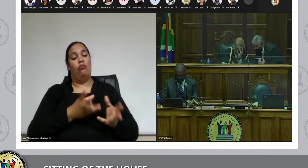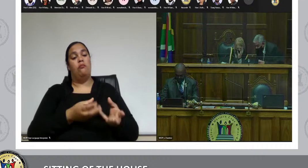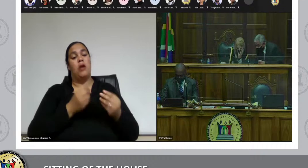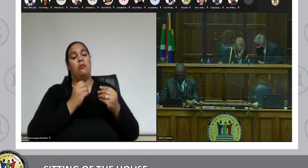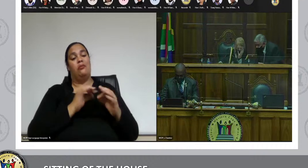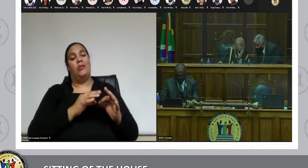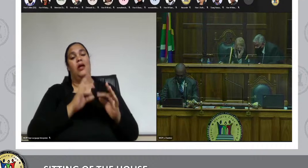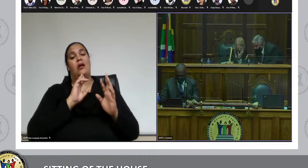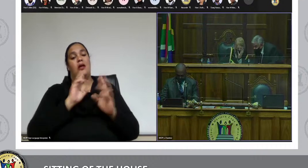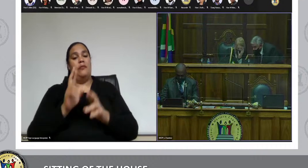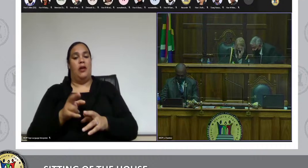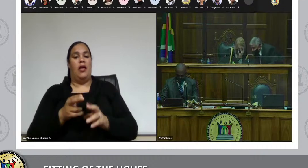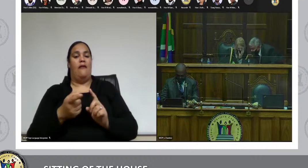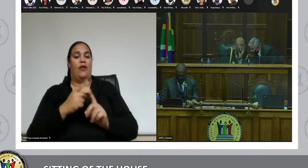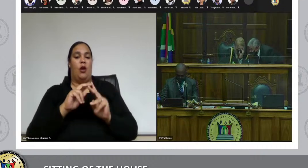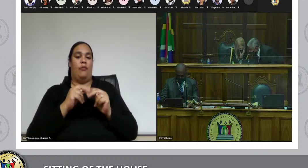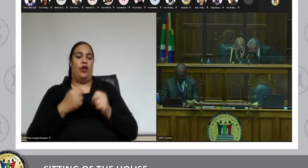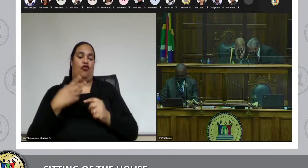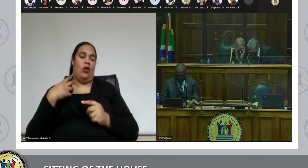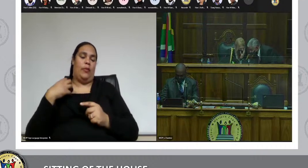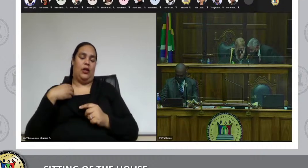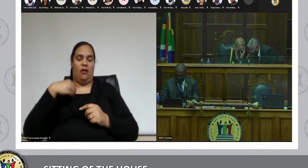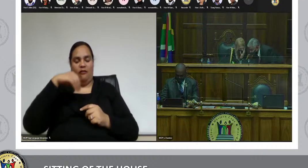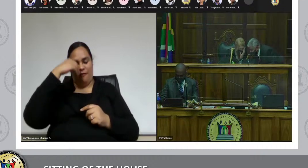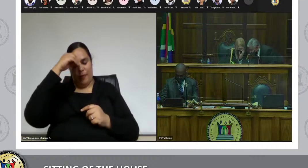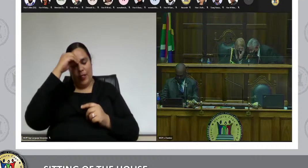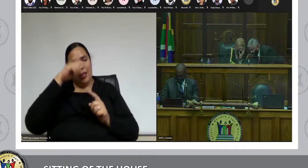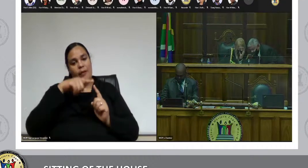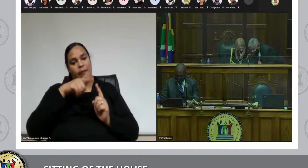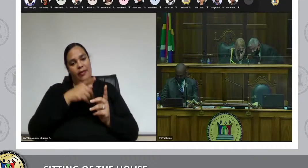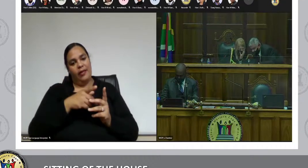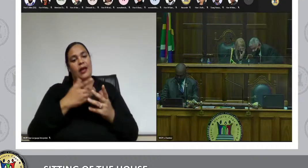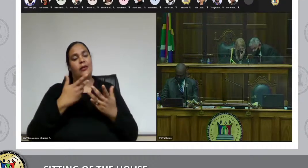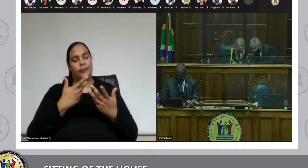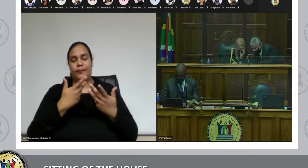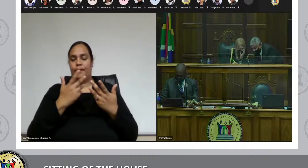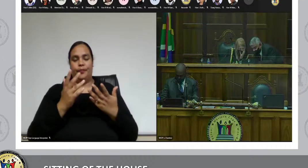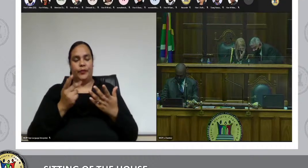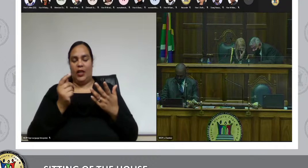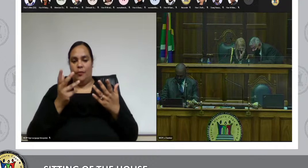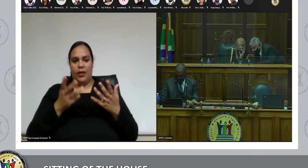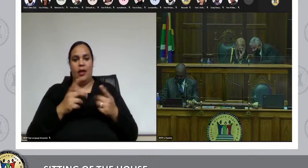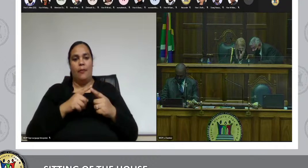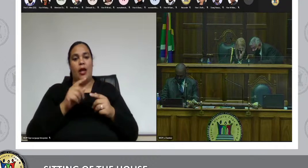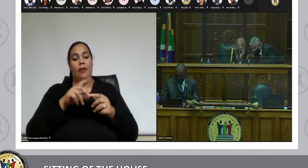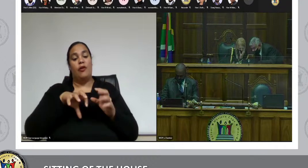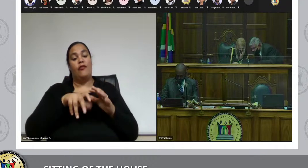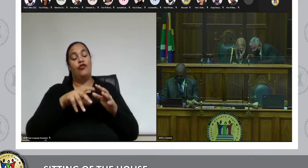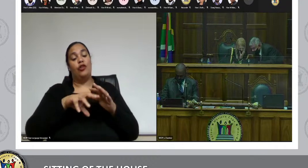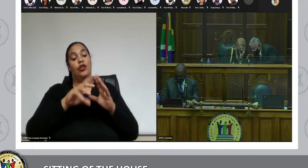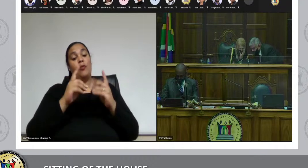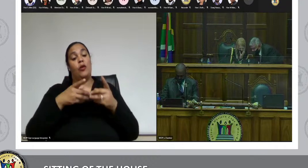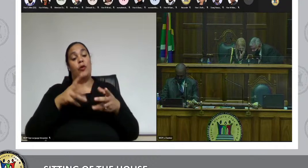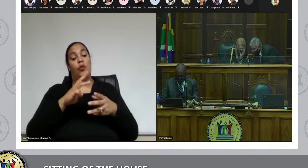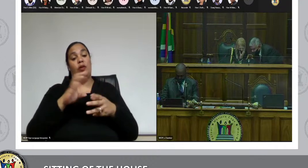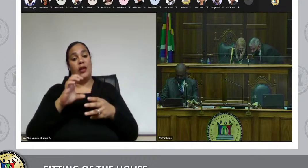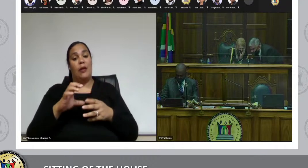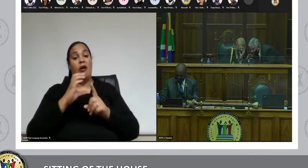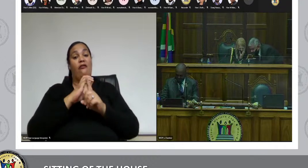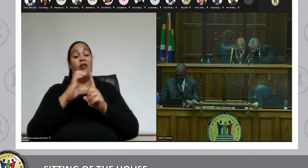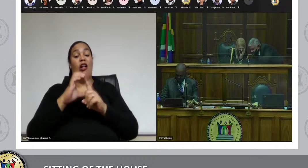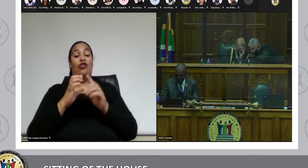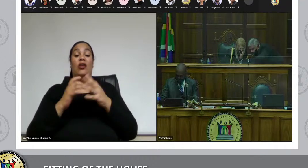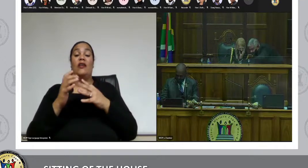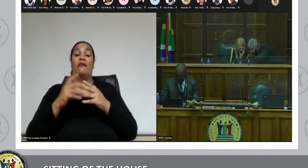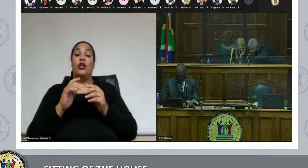a reply from the National Minister of Police. But that brings me, Speaker, that the Provincial Department here in the Western Cape of Cultural Affairs